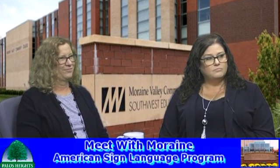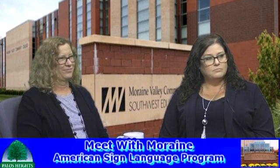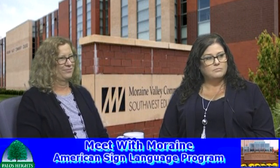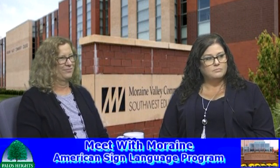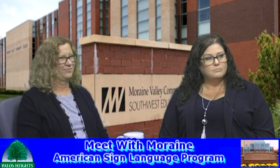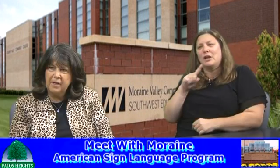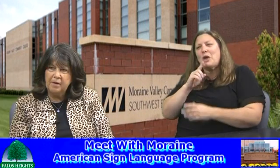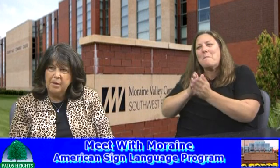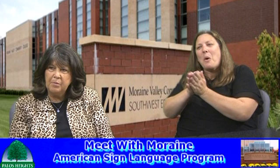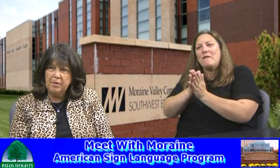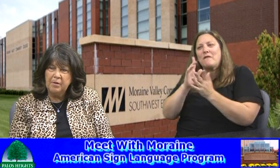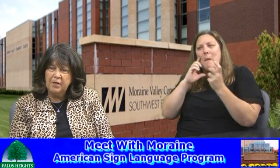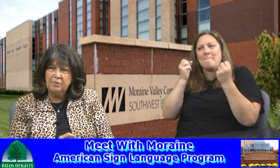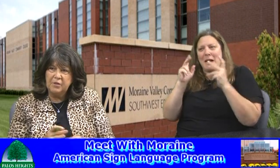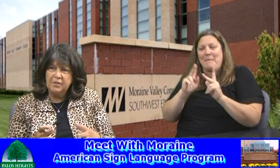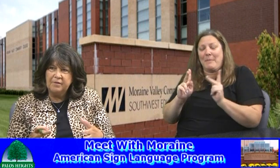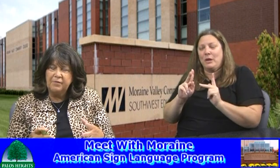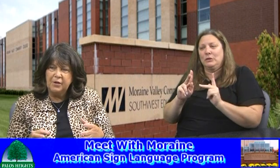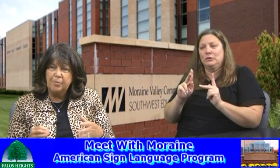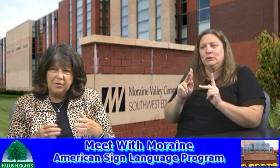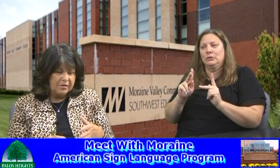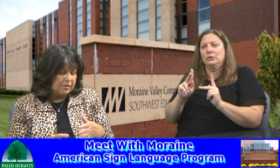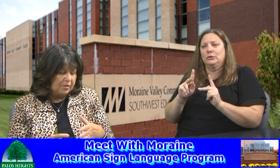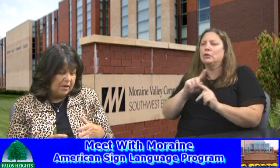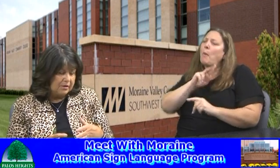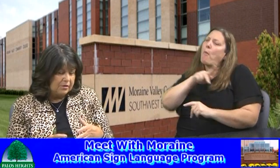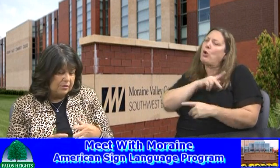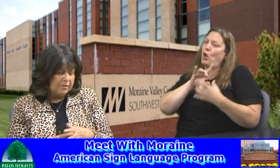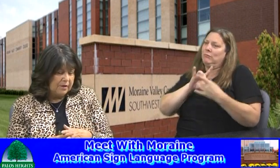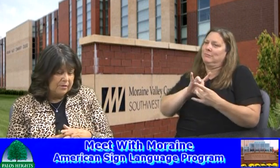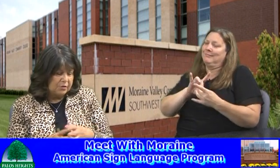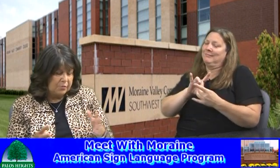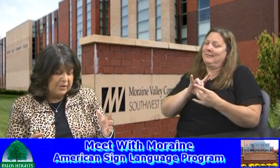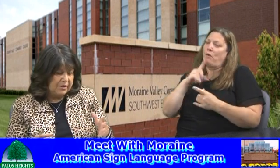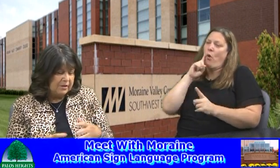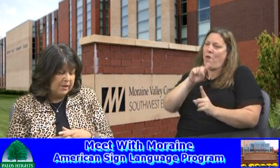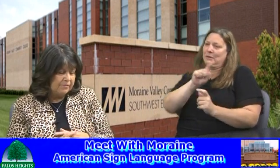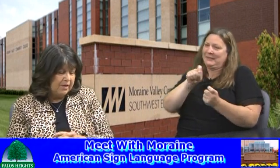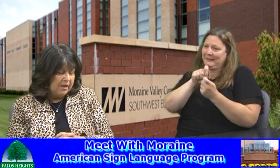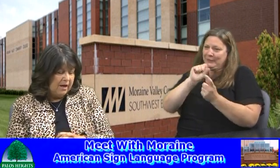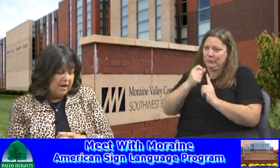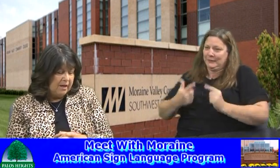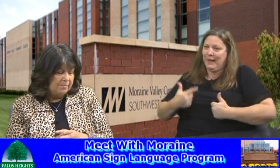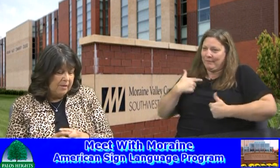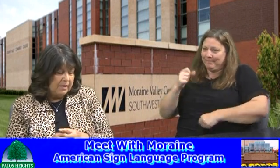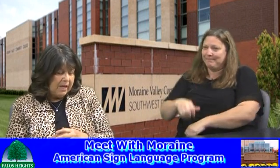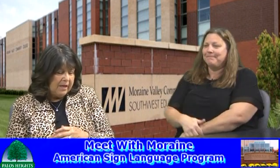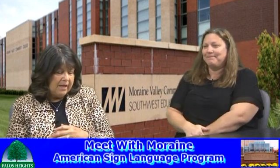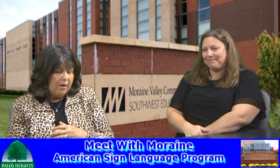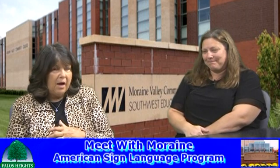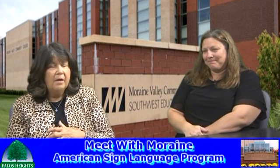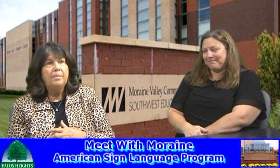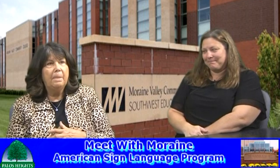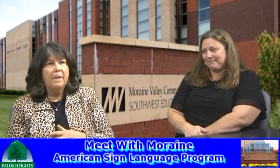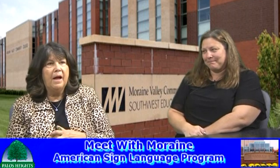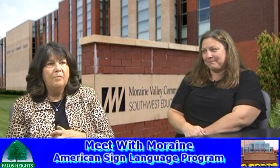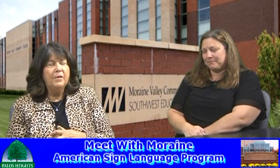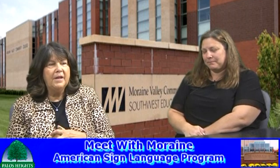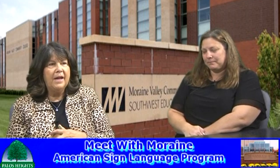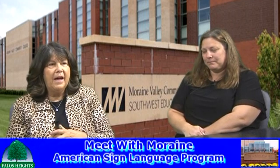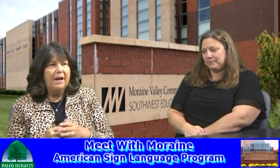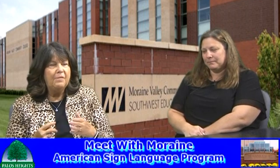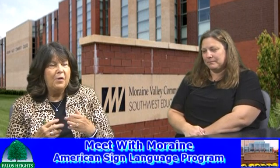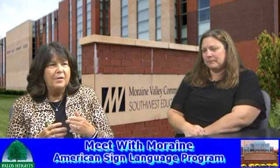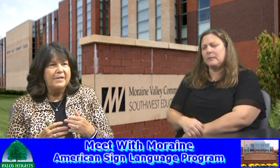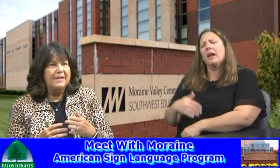a motivation for a lot of people, you know, just very personal to their situation in life. Now, I